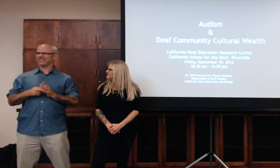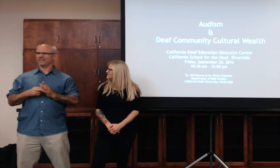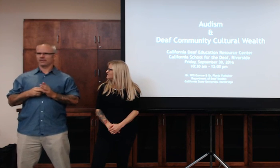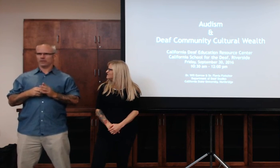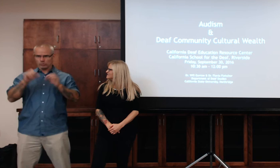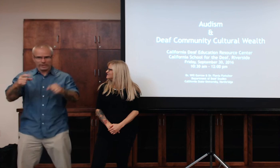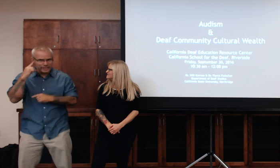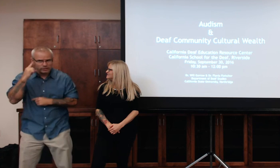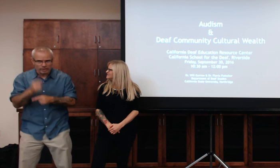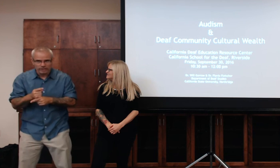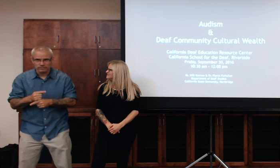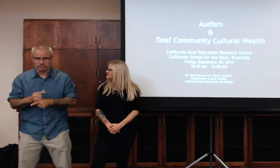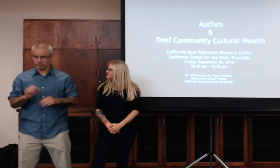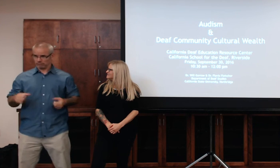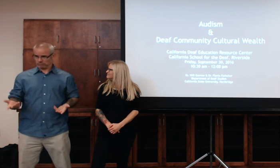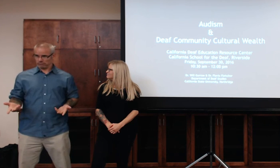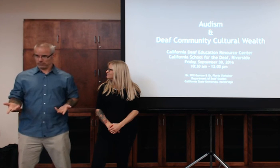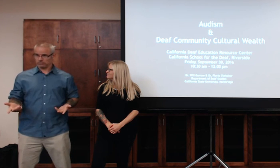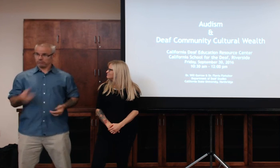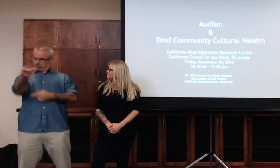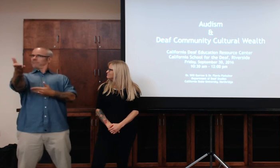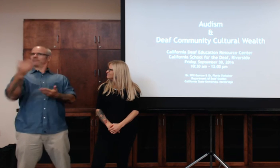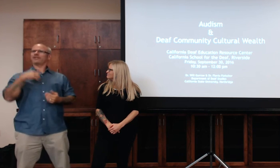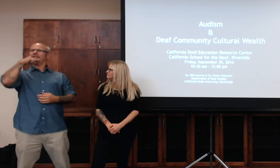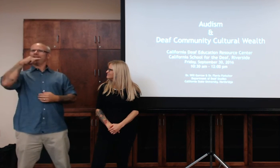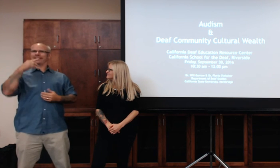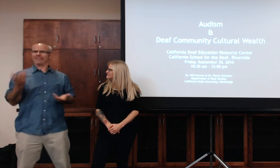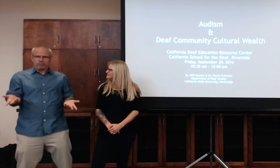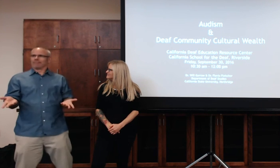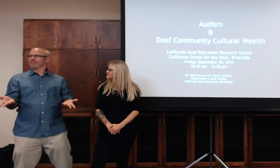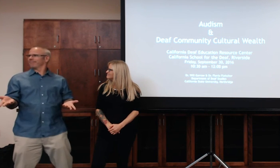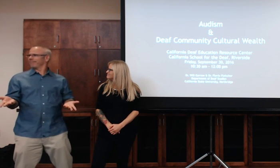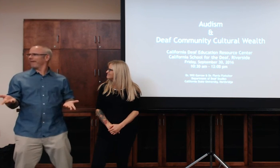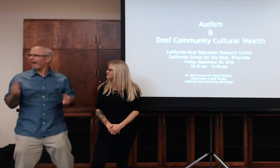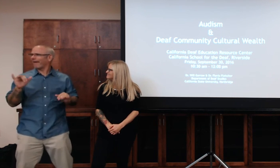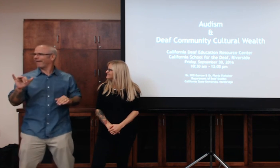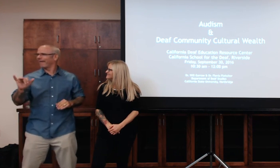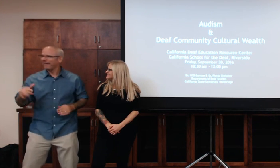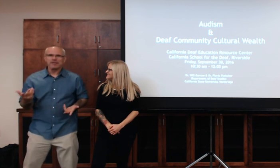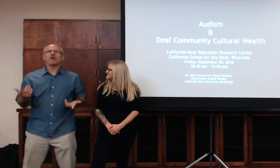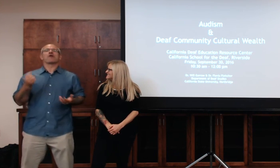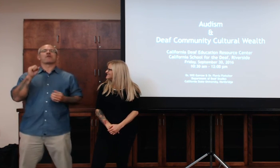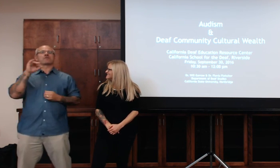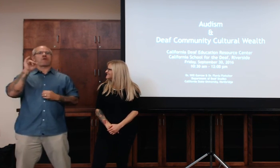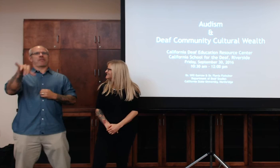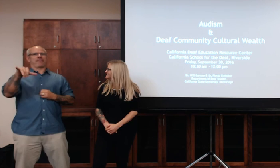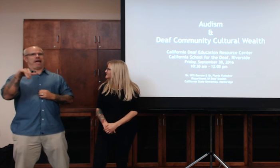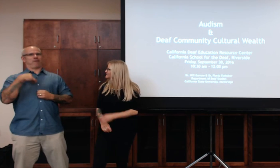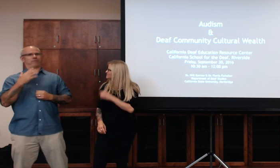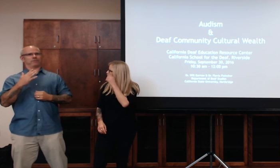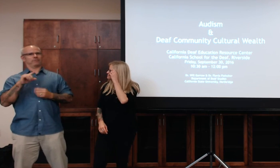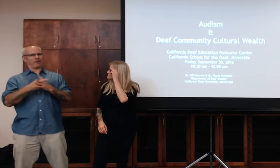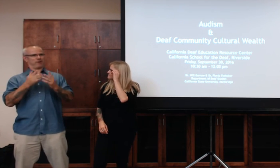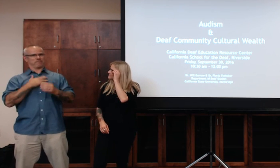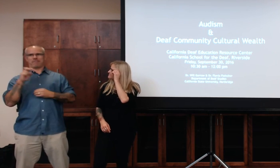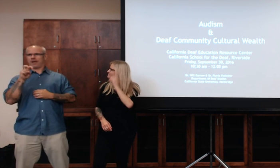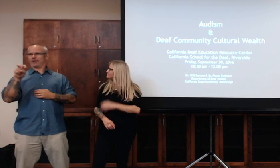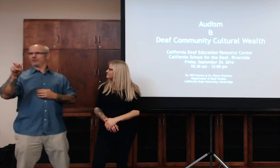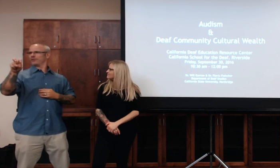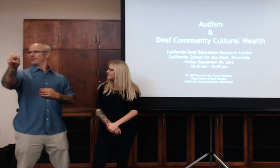I'm hearing? Well, you can hear, right? Yeah, I sure can. Well, then you're hearing. Wait, what? Oh, okay, I guess I am. So, you know, that really